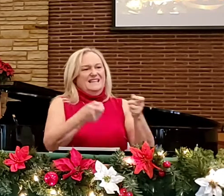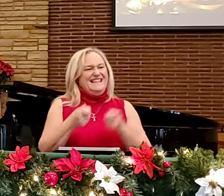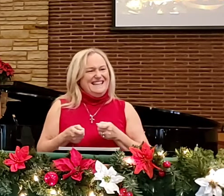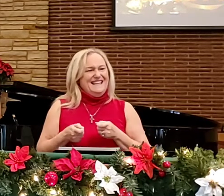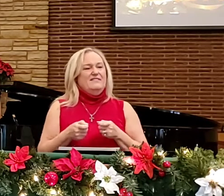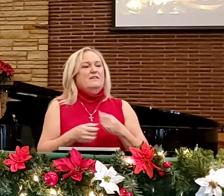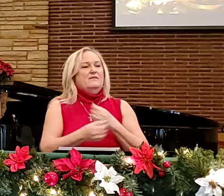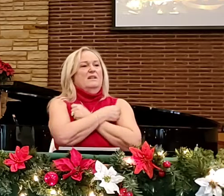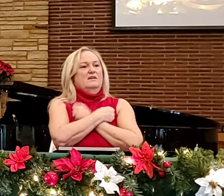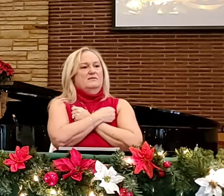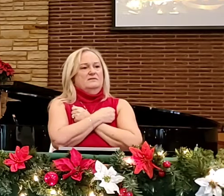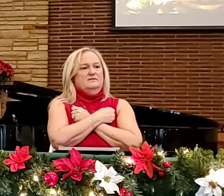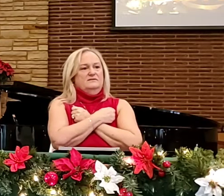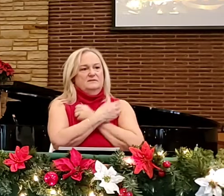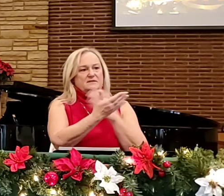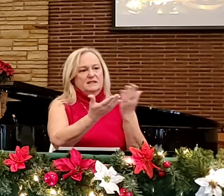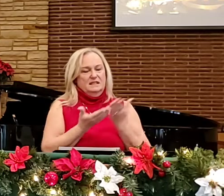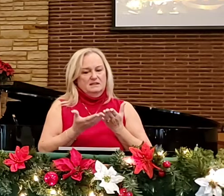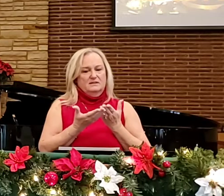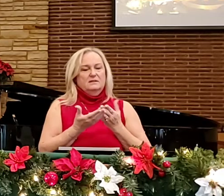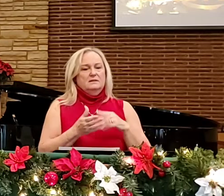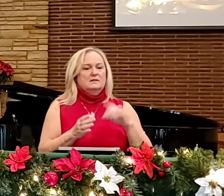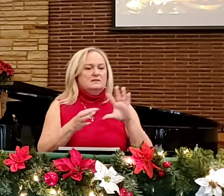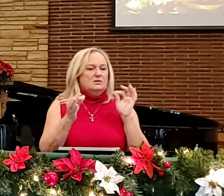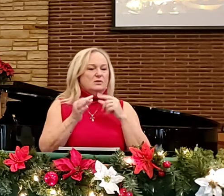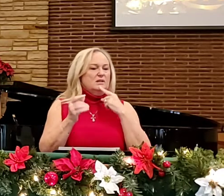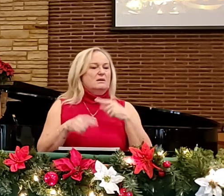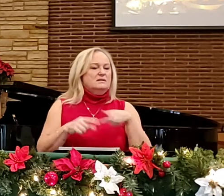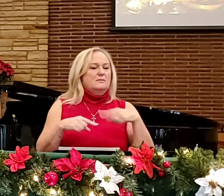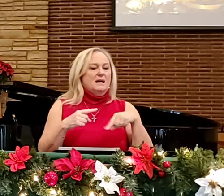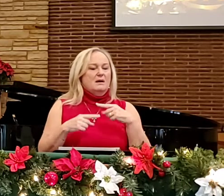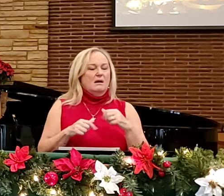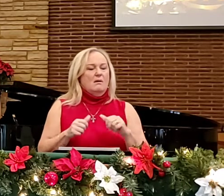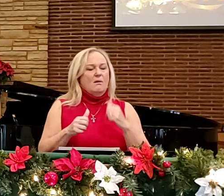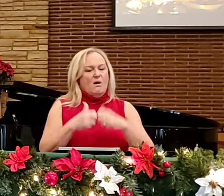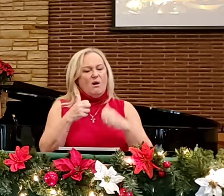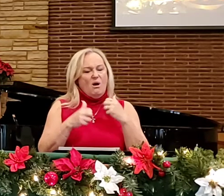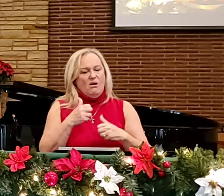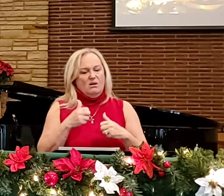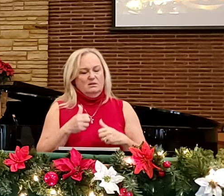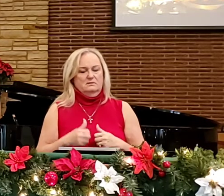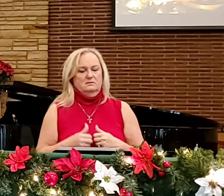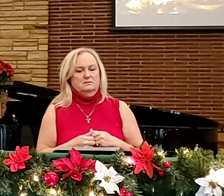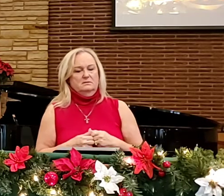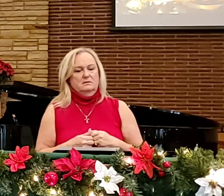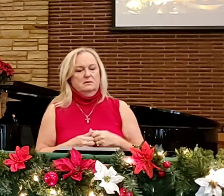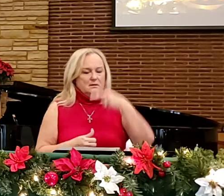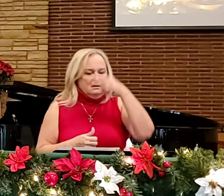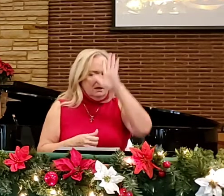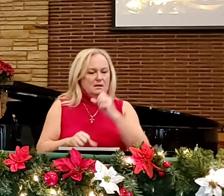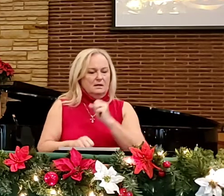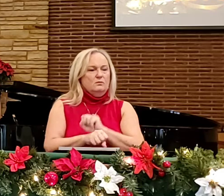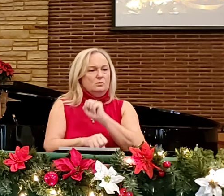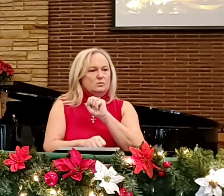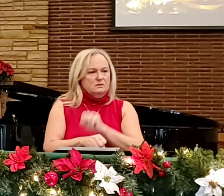Think about that. The story talks about how hard God